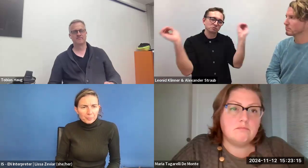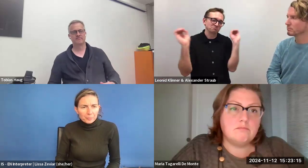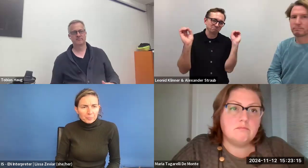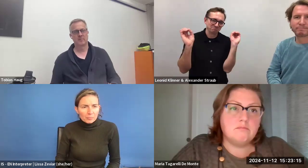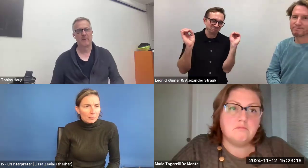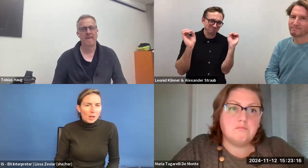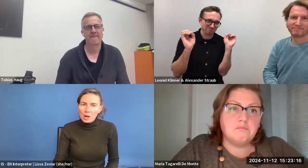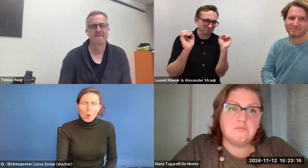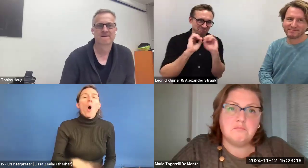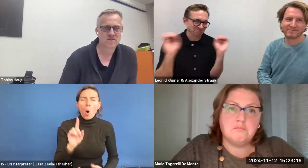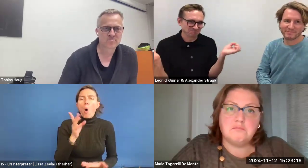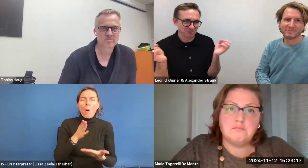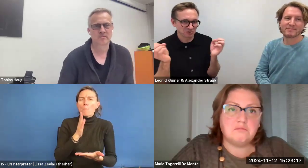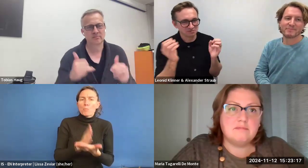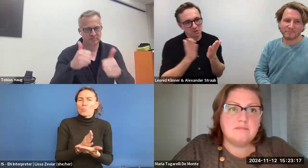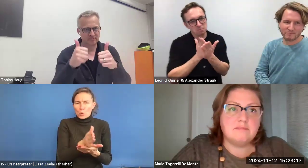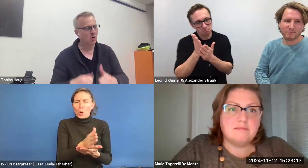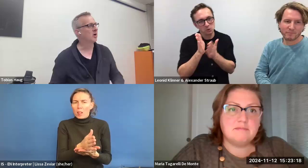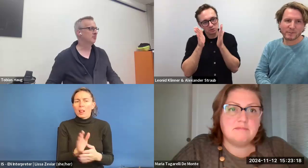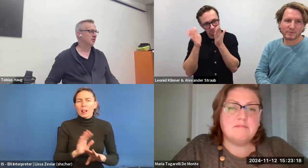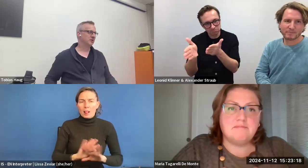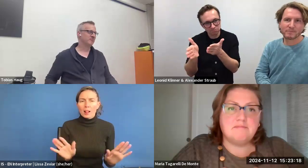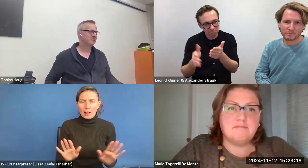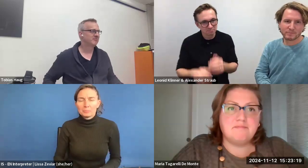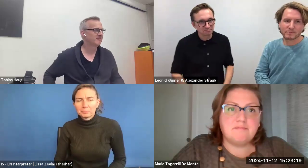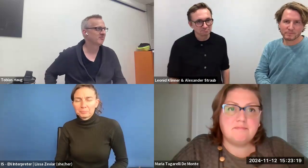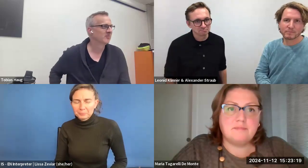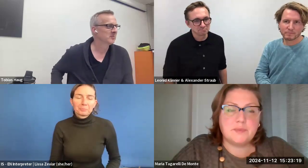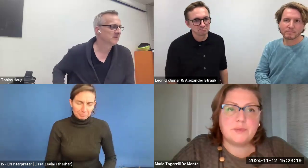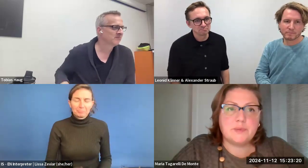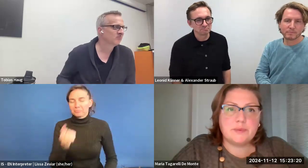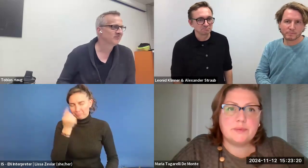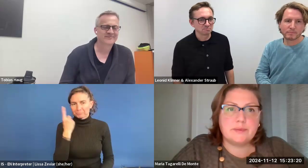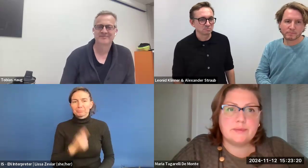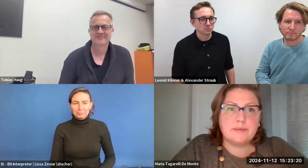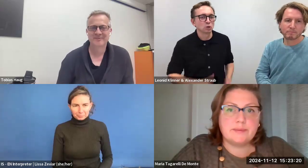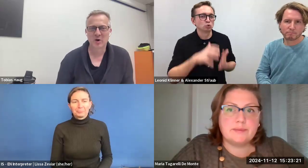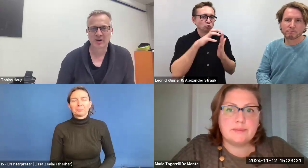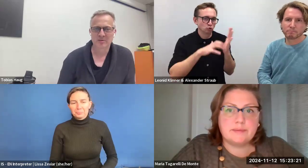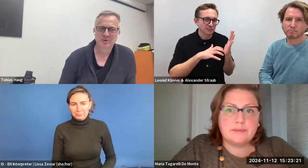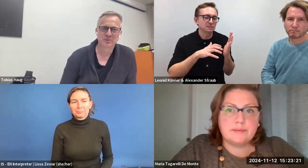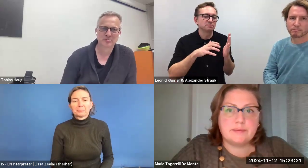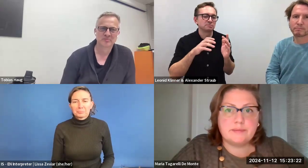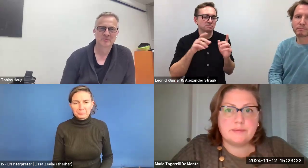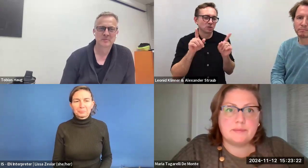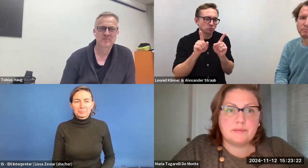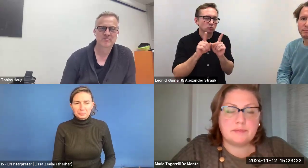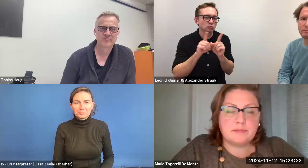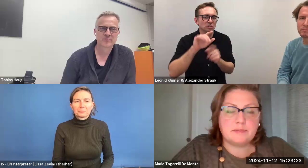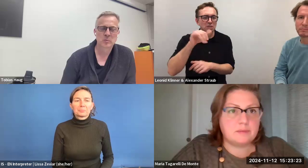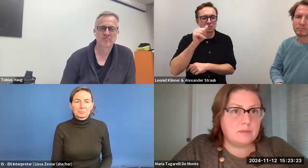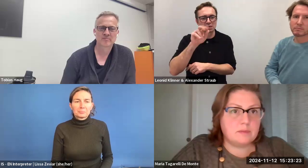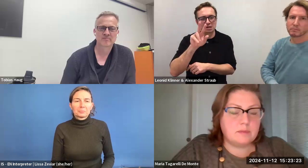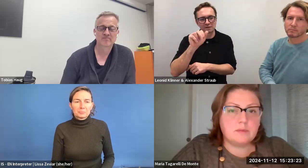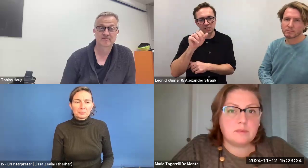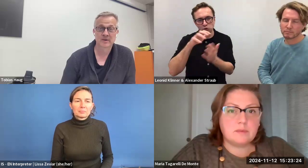Moodle, okay. We didn't use any other tools. Okay, good. It's all made in Moodle. Okay, cool. Yeah,